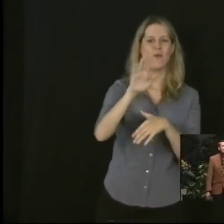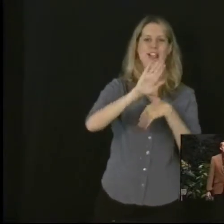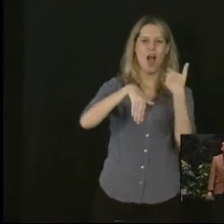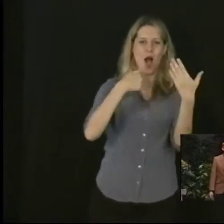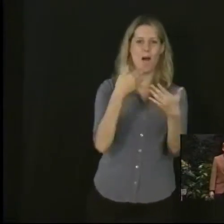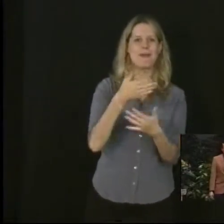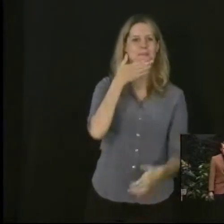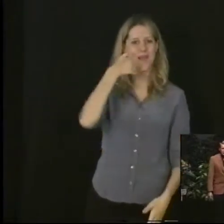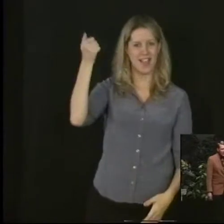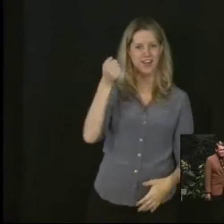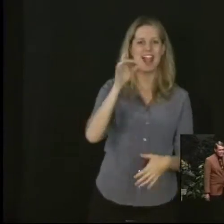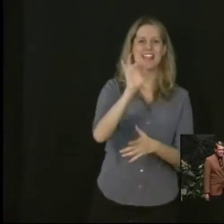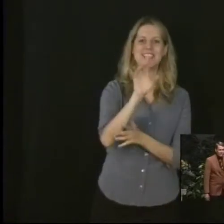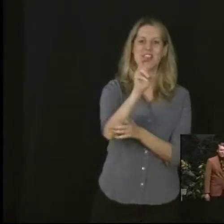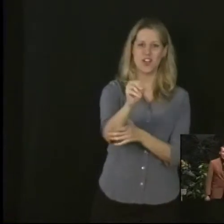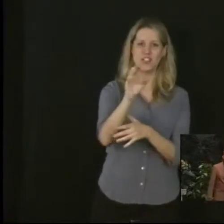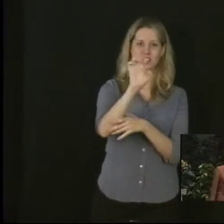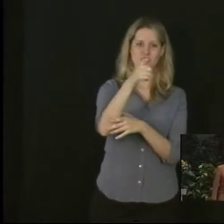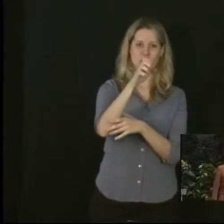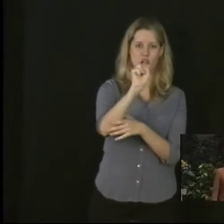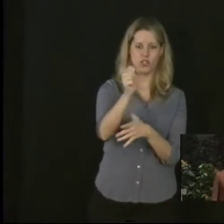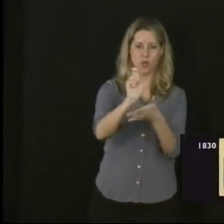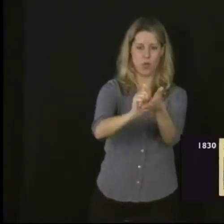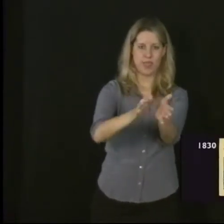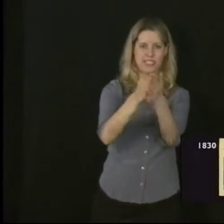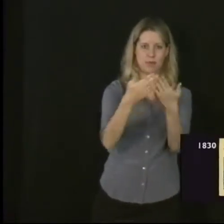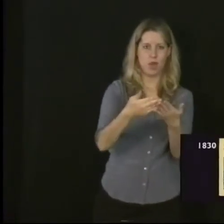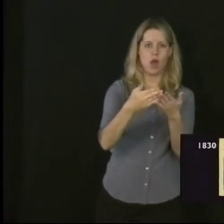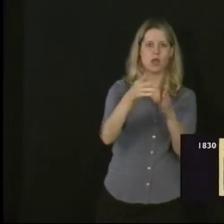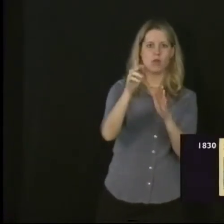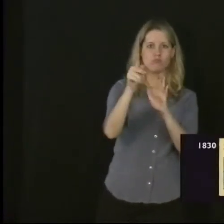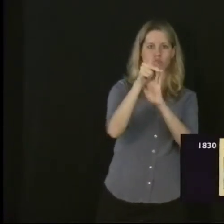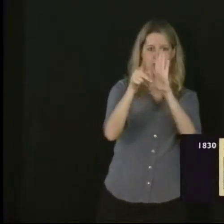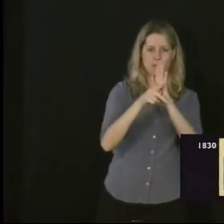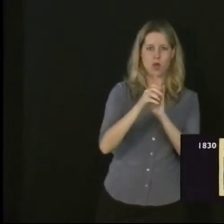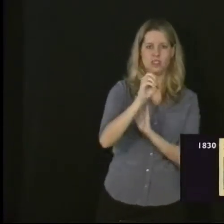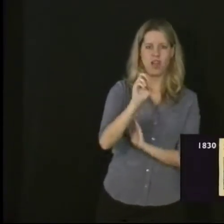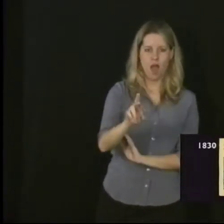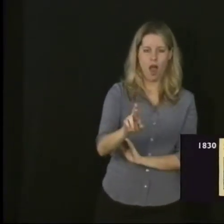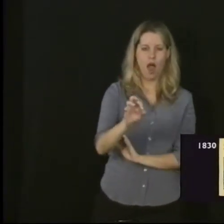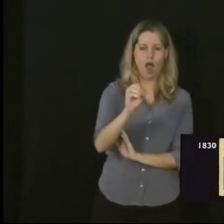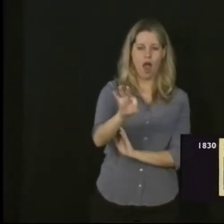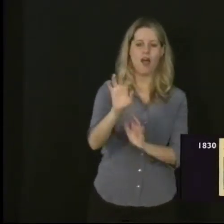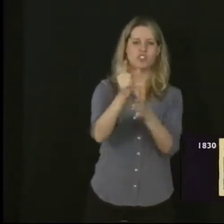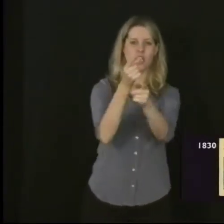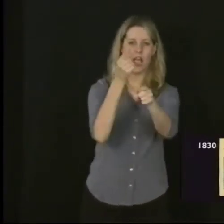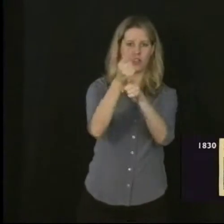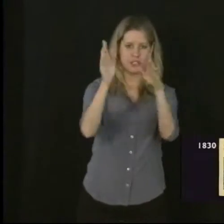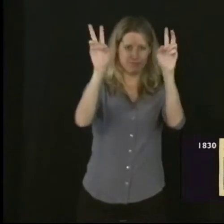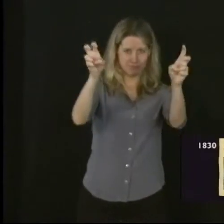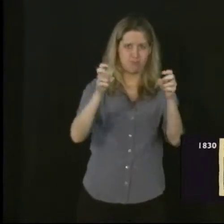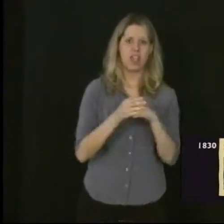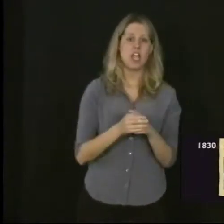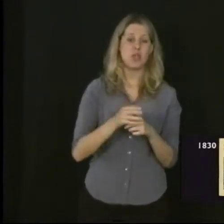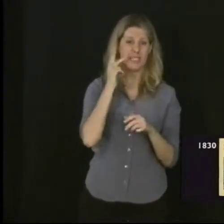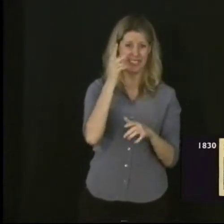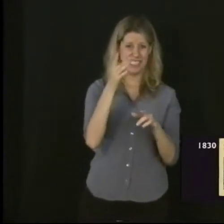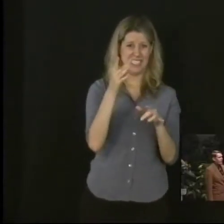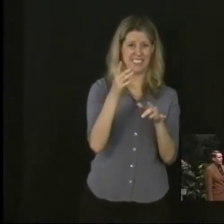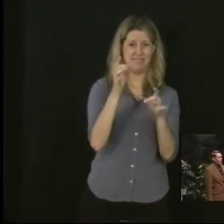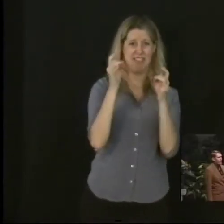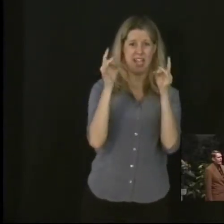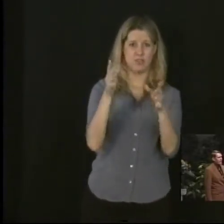In 1830, Charles Lyell wrote this book right here, Principles of Geology. Here on this book, you can see his hatred for the Bible kind